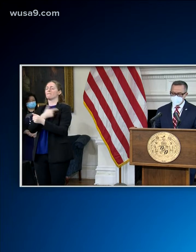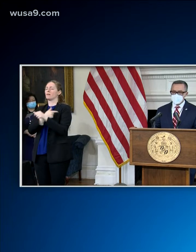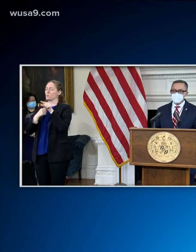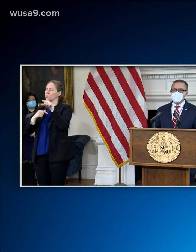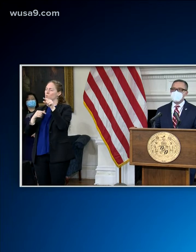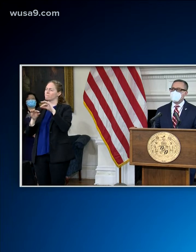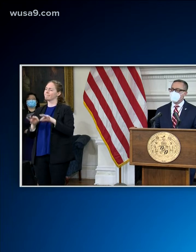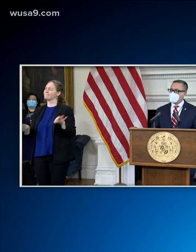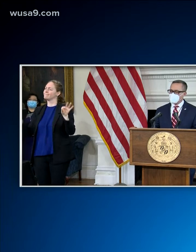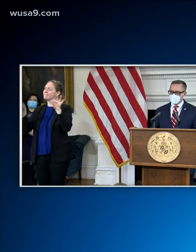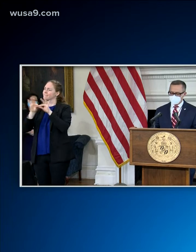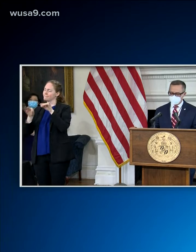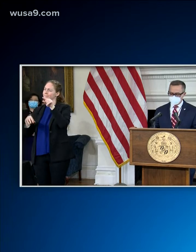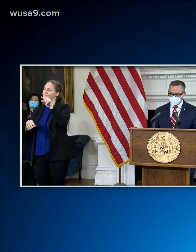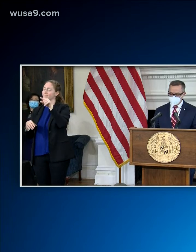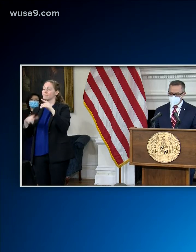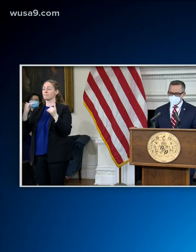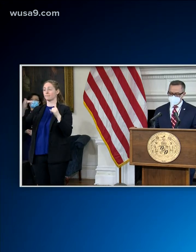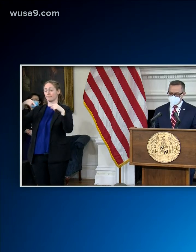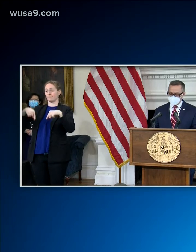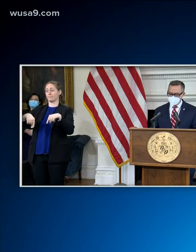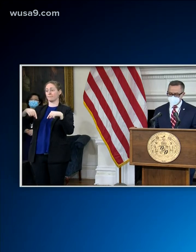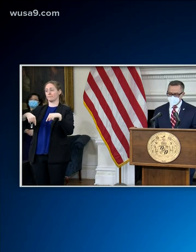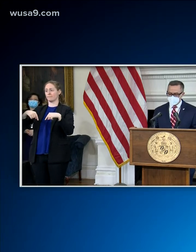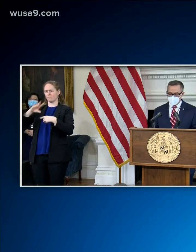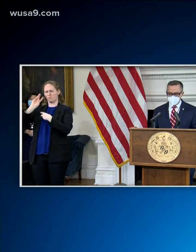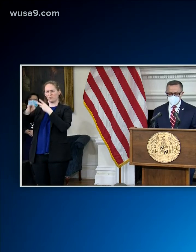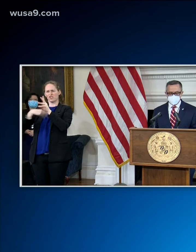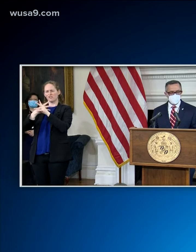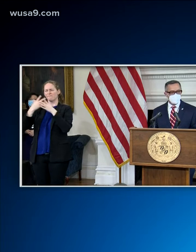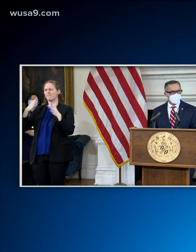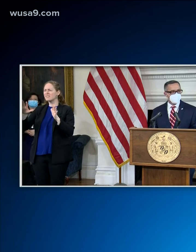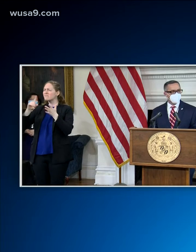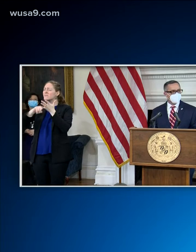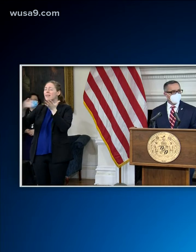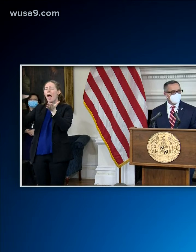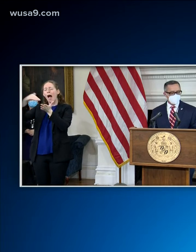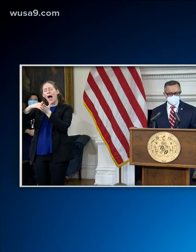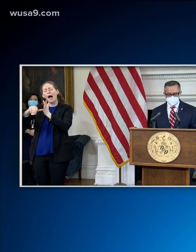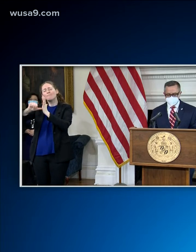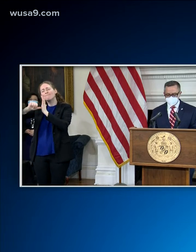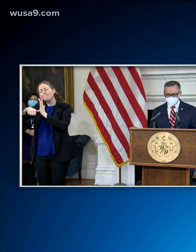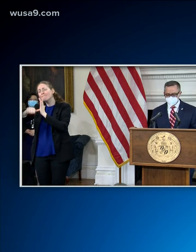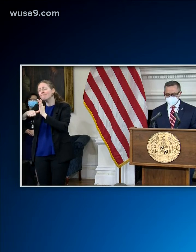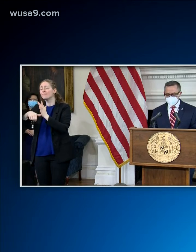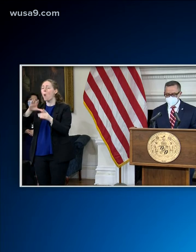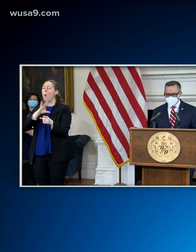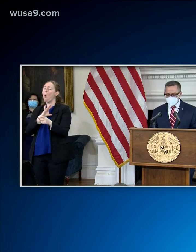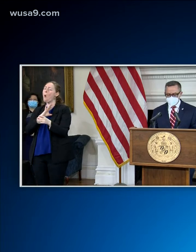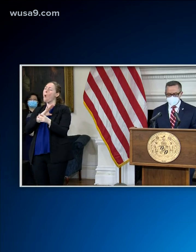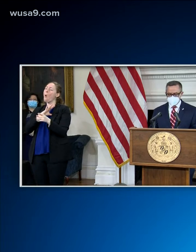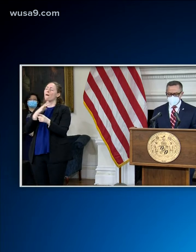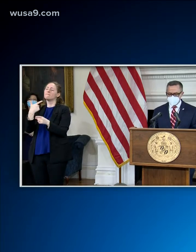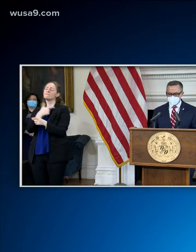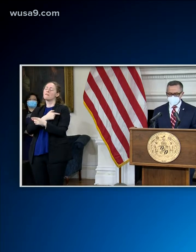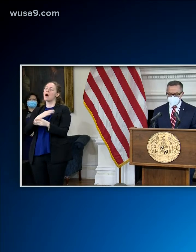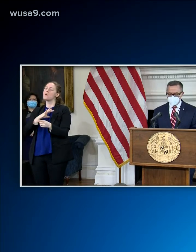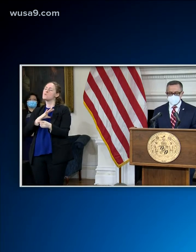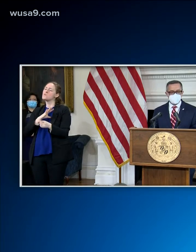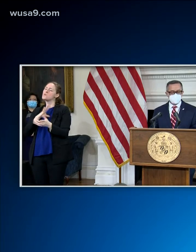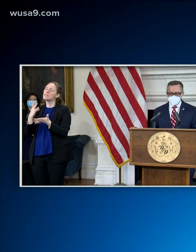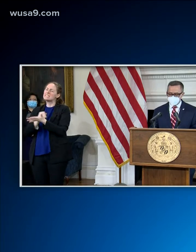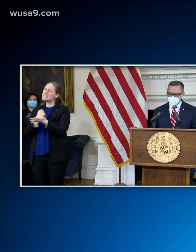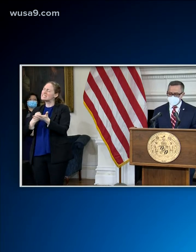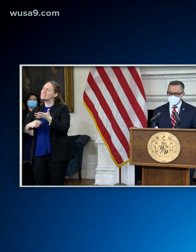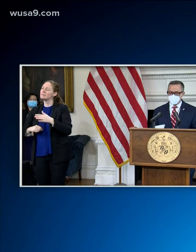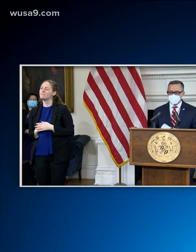data, there is no question in my mind of the benefit of the current vaccines. They continue to demonstrate